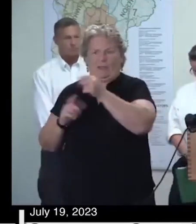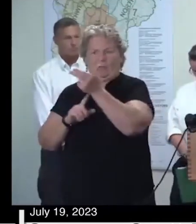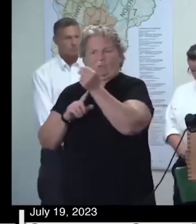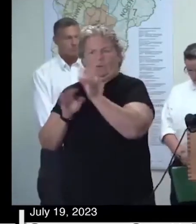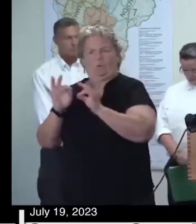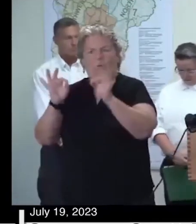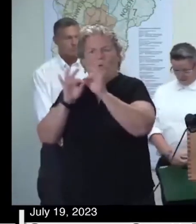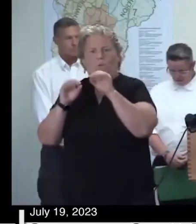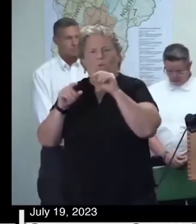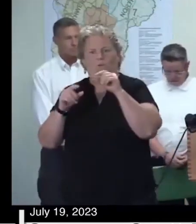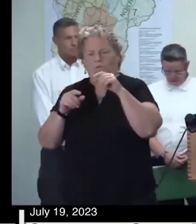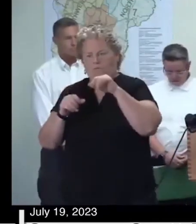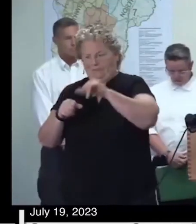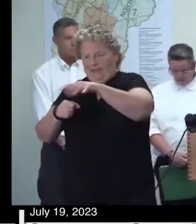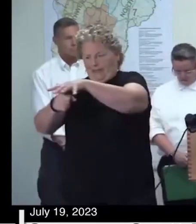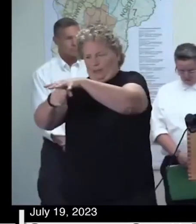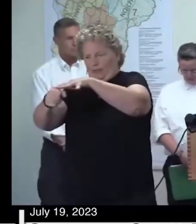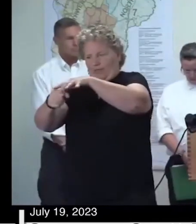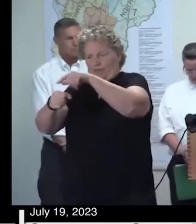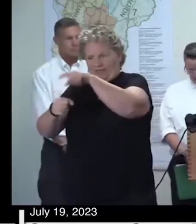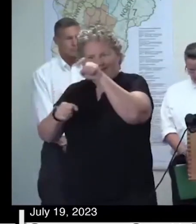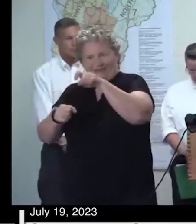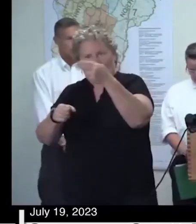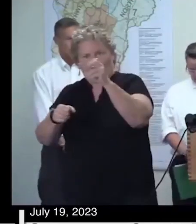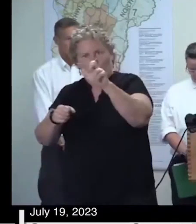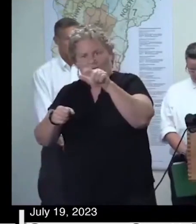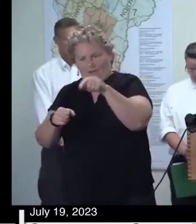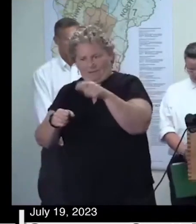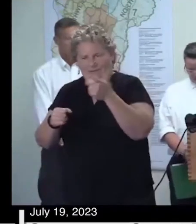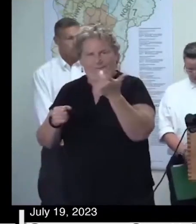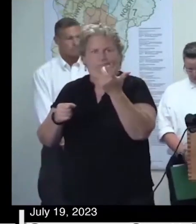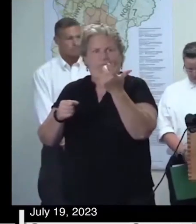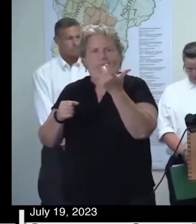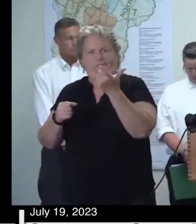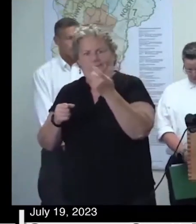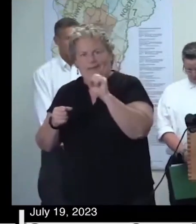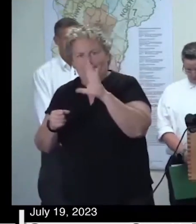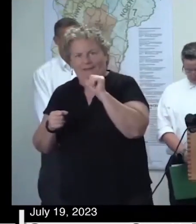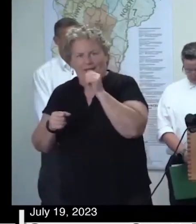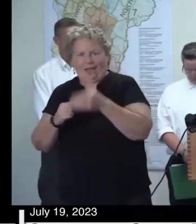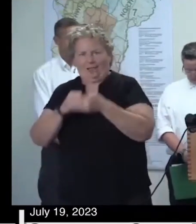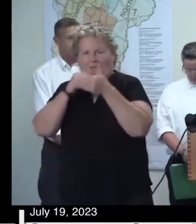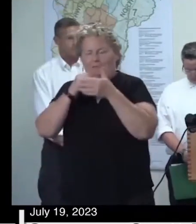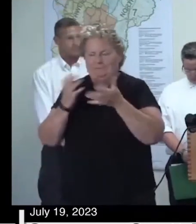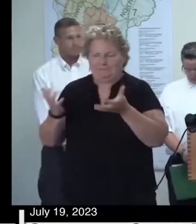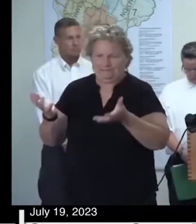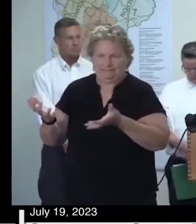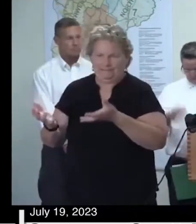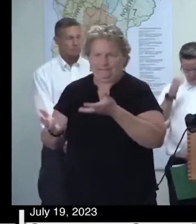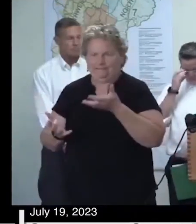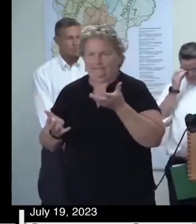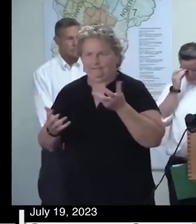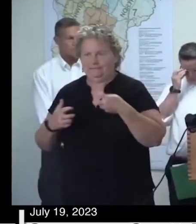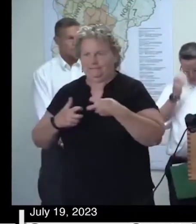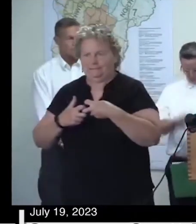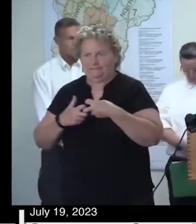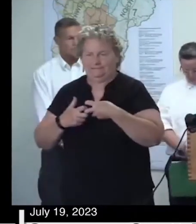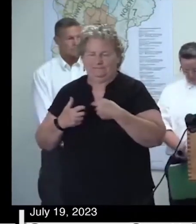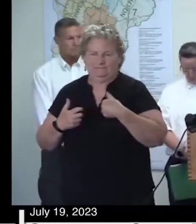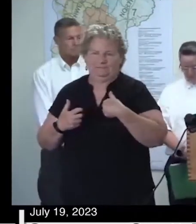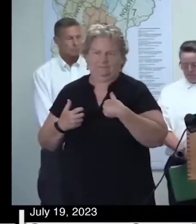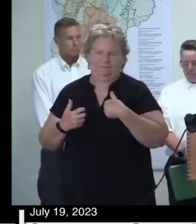So at this point in time, I mean, we were talking to him and her about this,